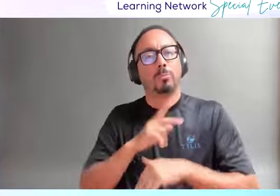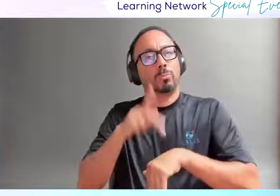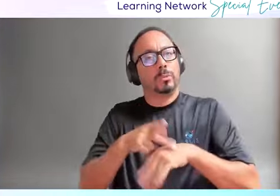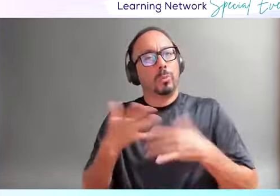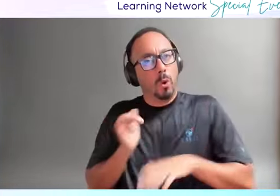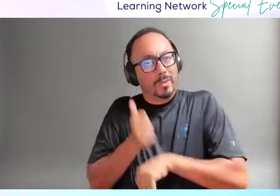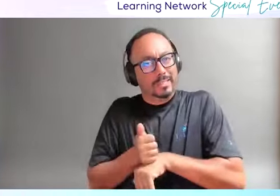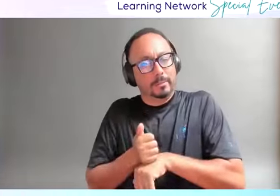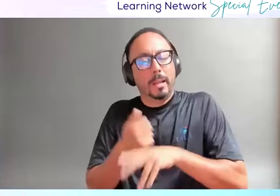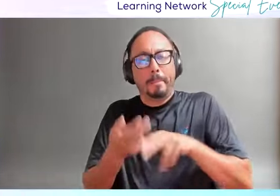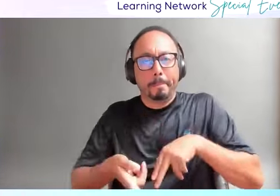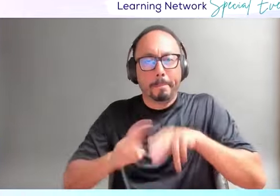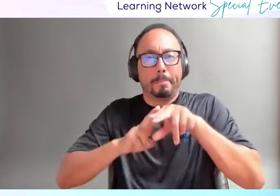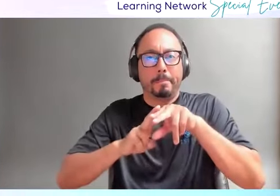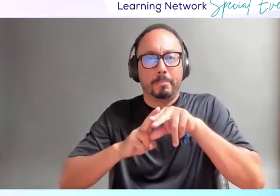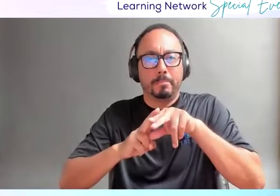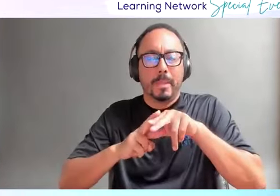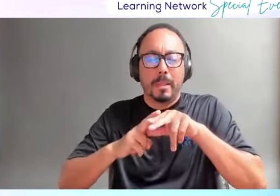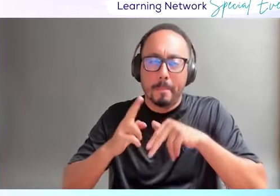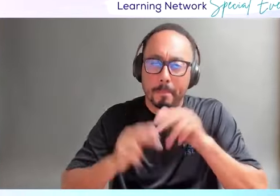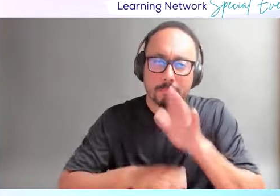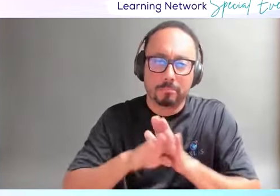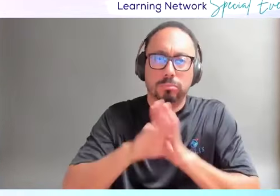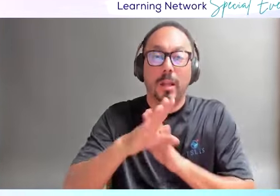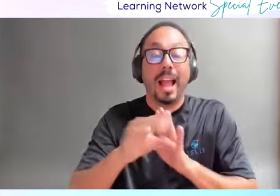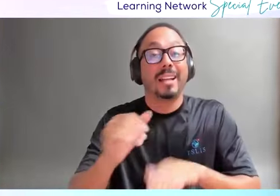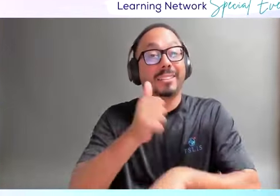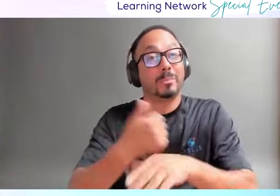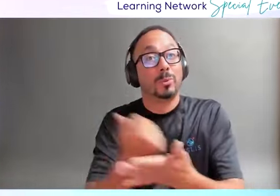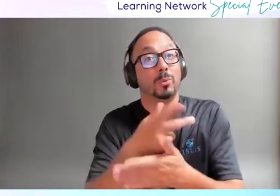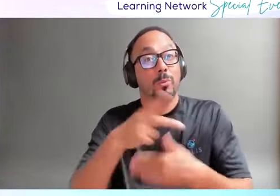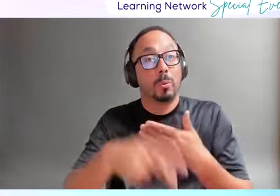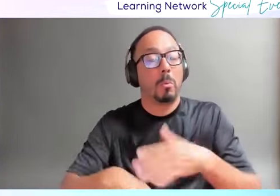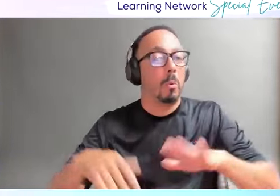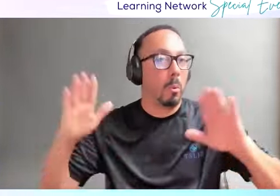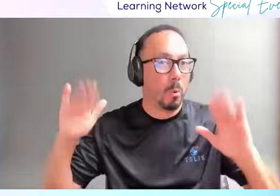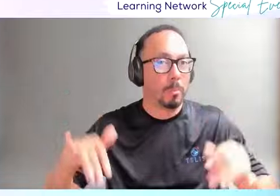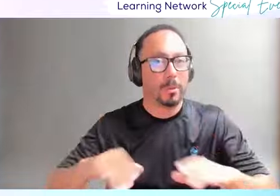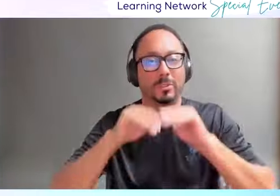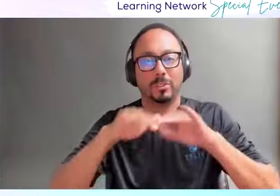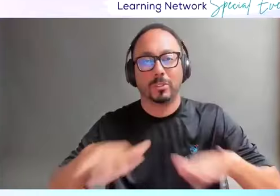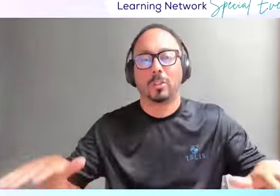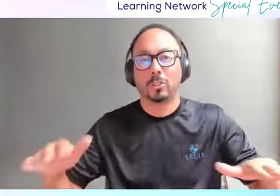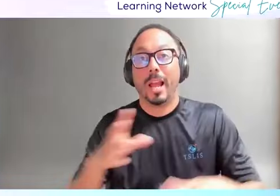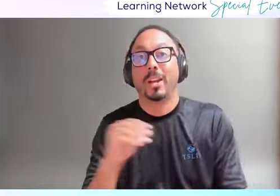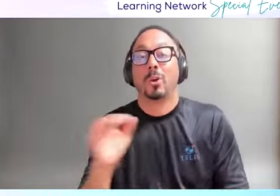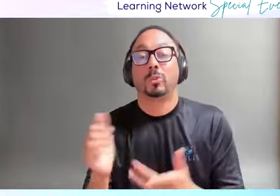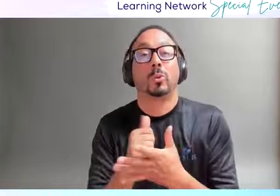new programming and try and launch it in what we hope might be an effective, even cost-effective way.